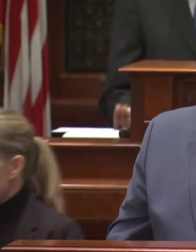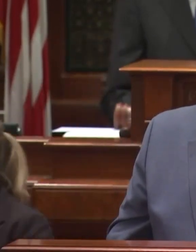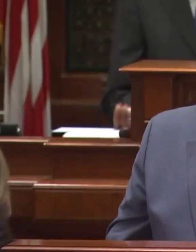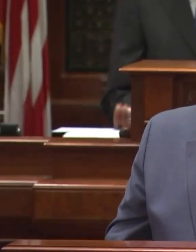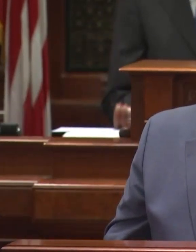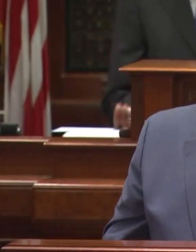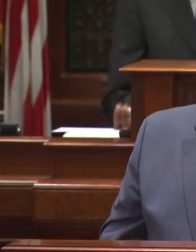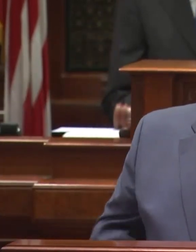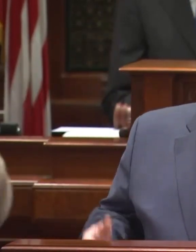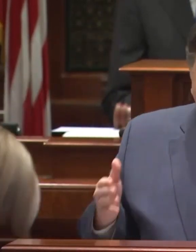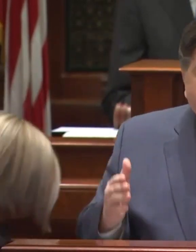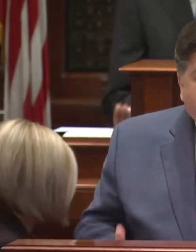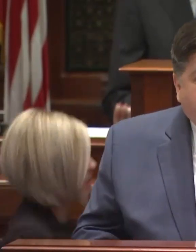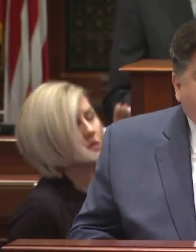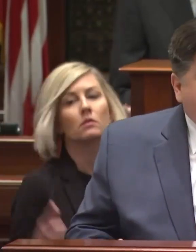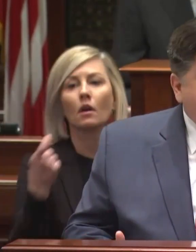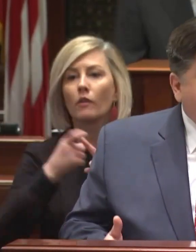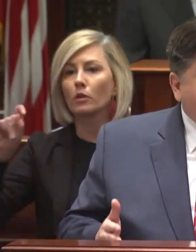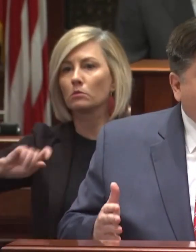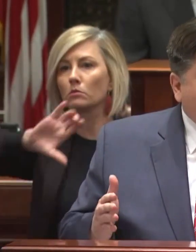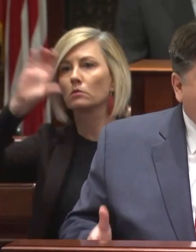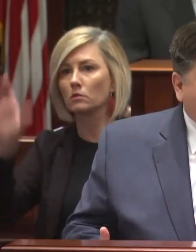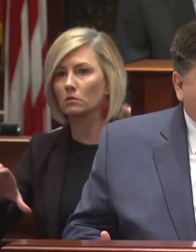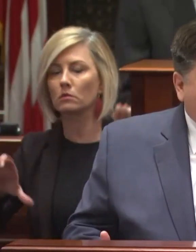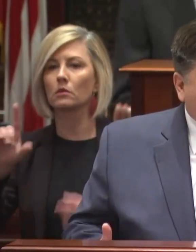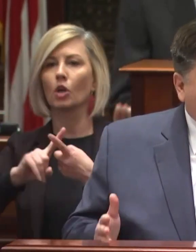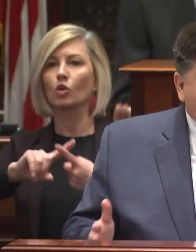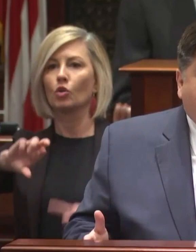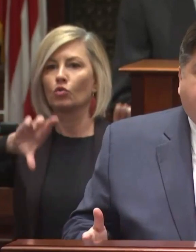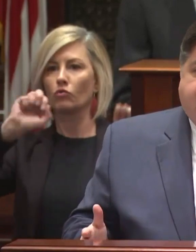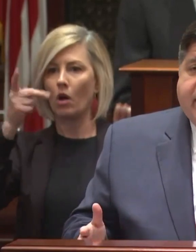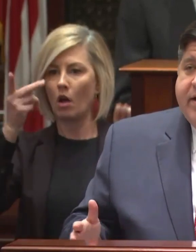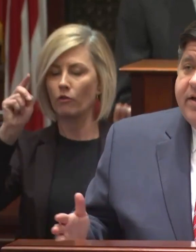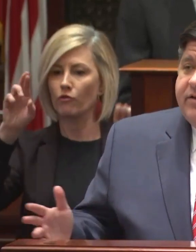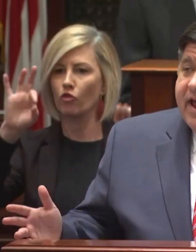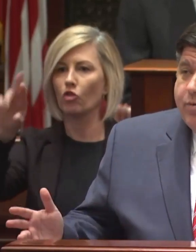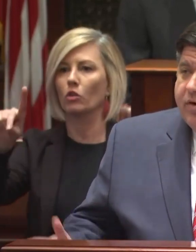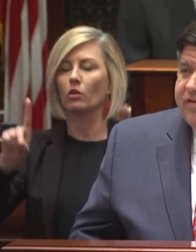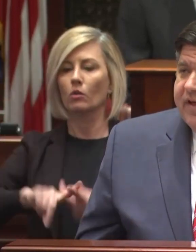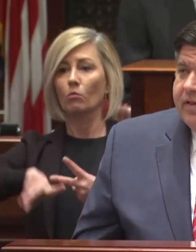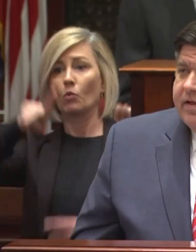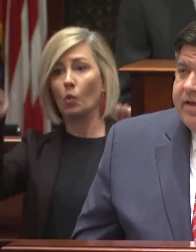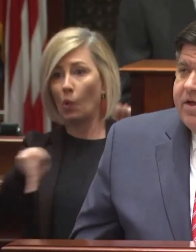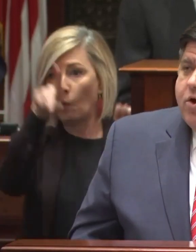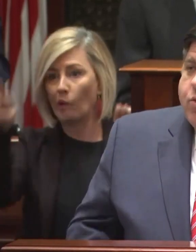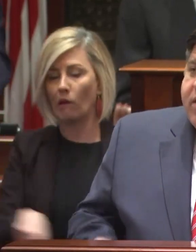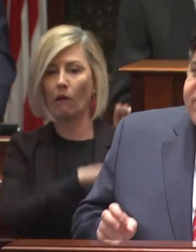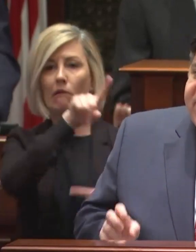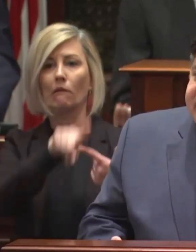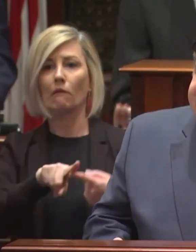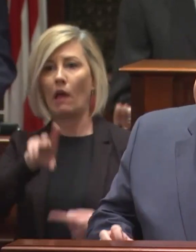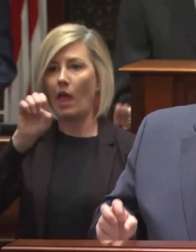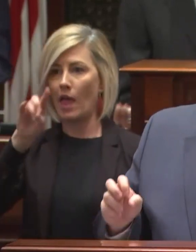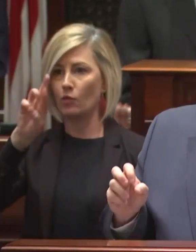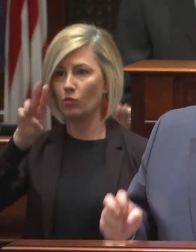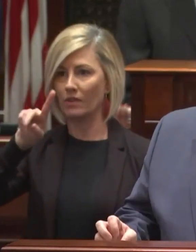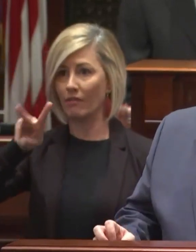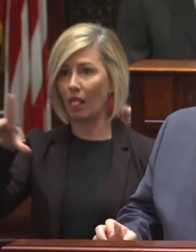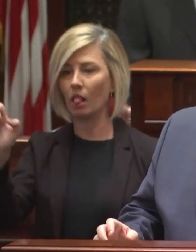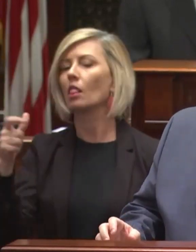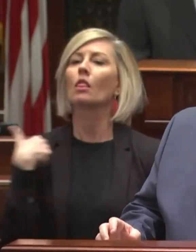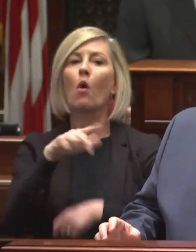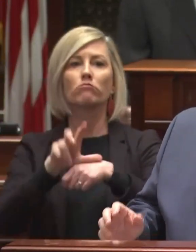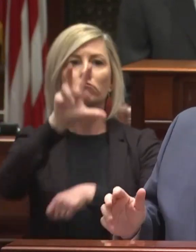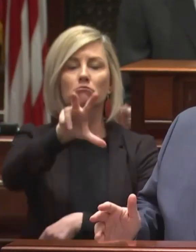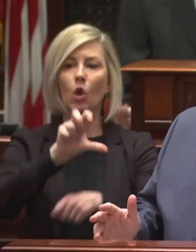university campus hubs, from Chicago to Rockford to Peoria to Edwardsville. We're investing in